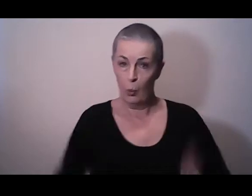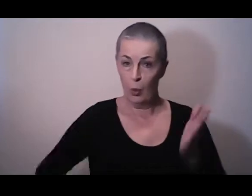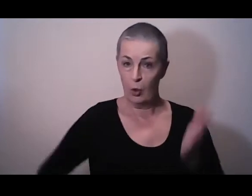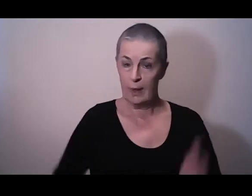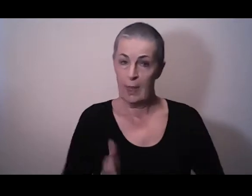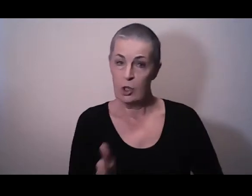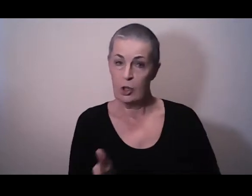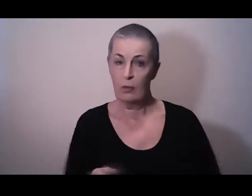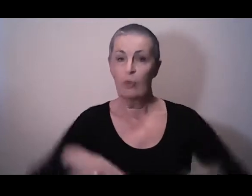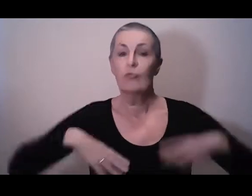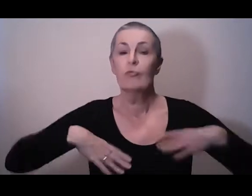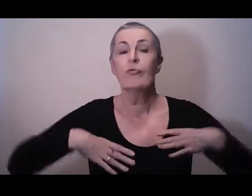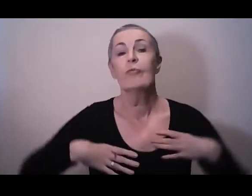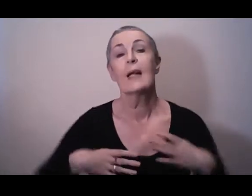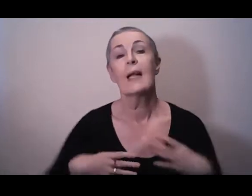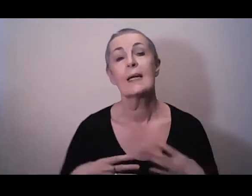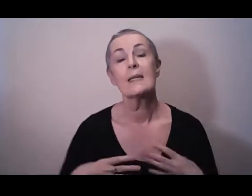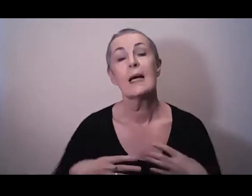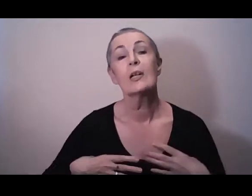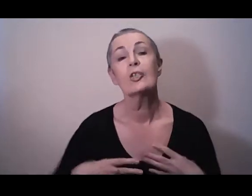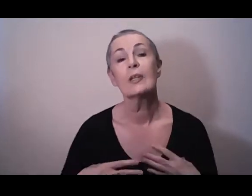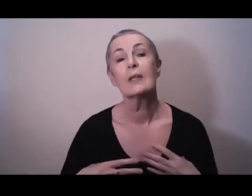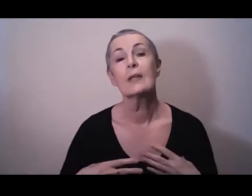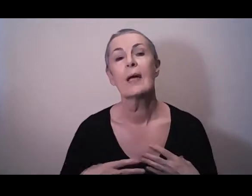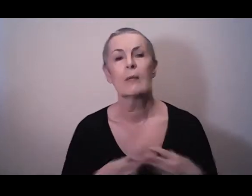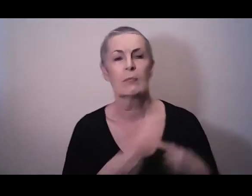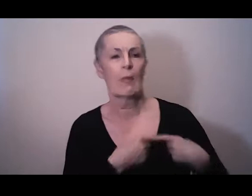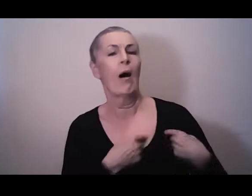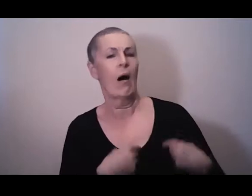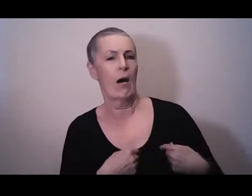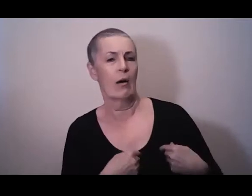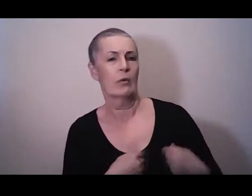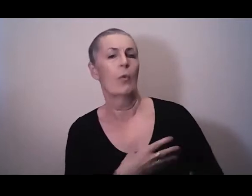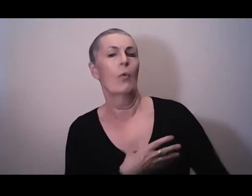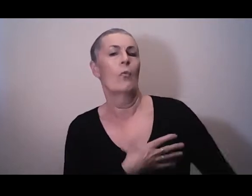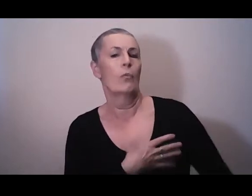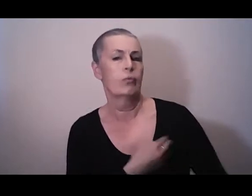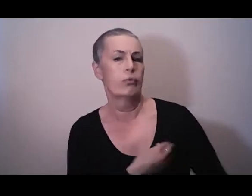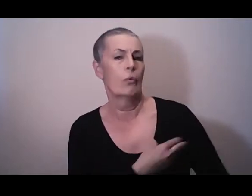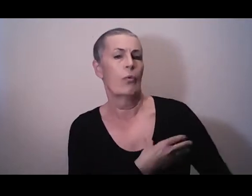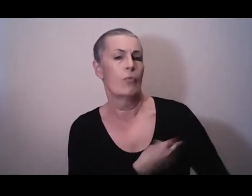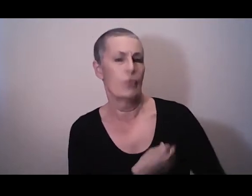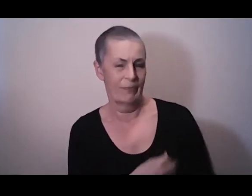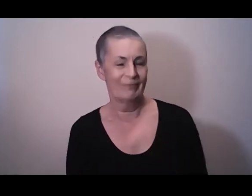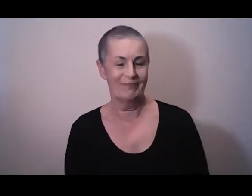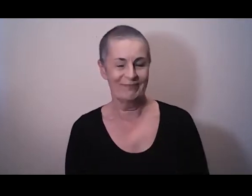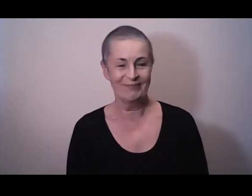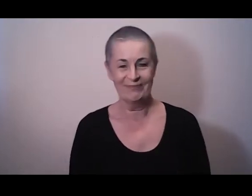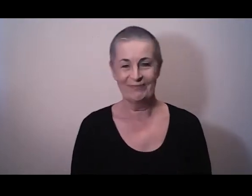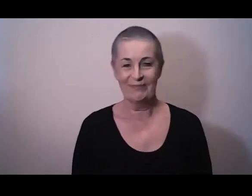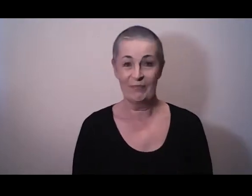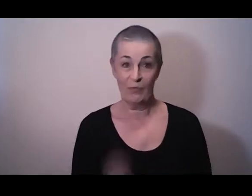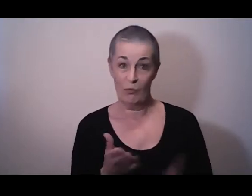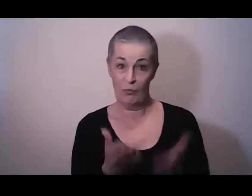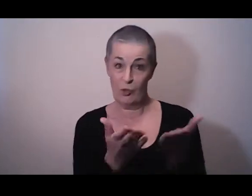relaxation, and blood pressure. So both, again, I'm going to show you how to do